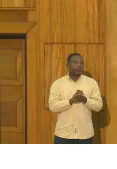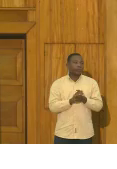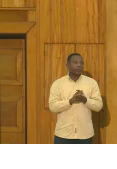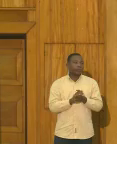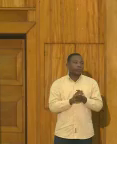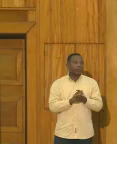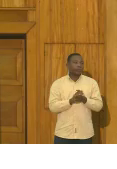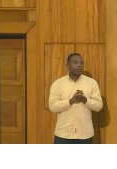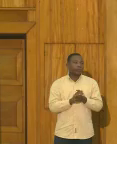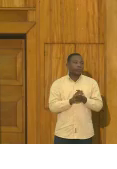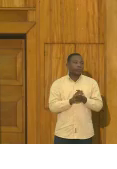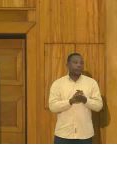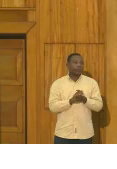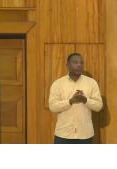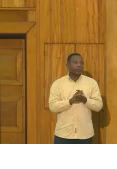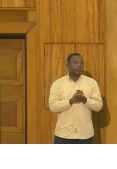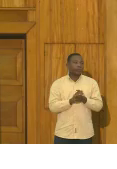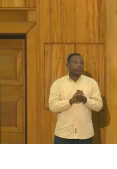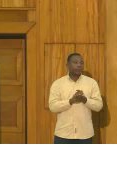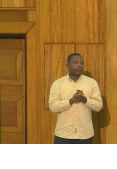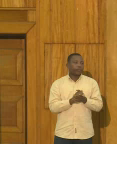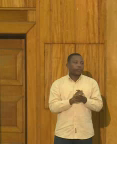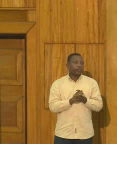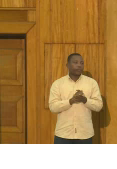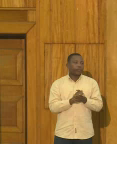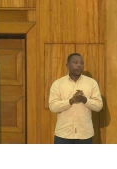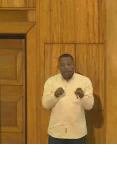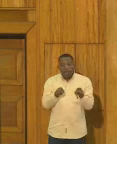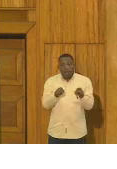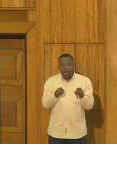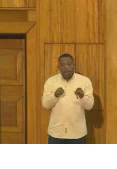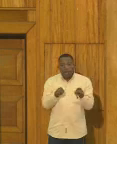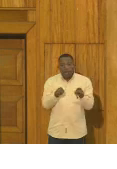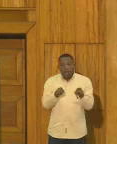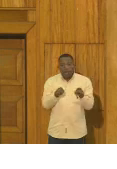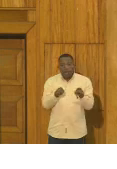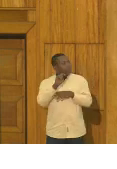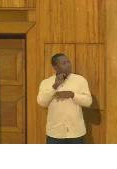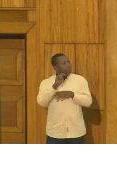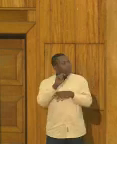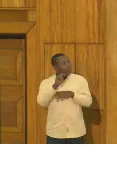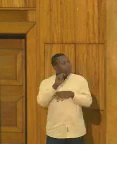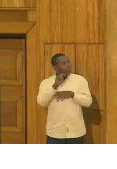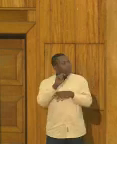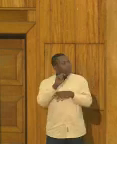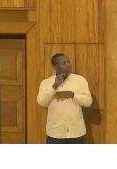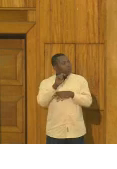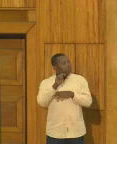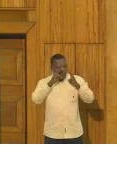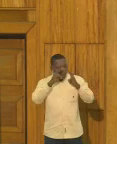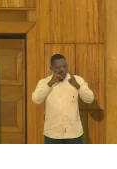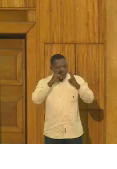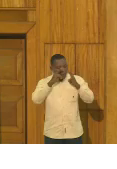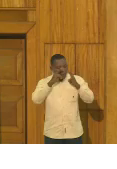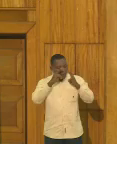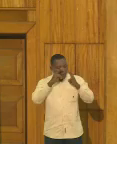characteristic is expressed either as impact scores or utility values. Now, the question we are about to answer